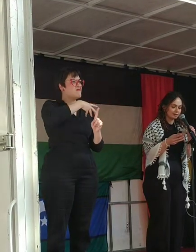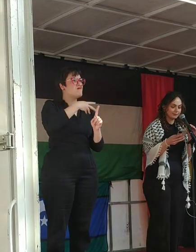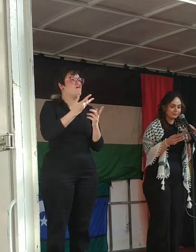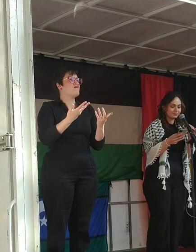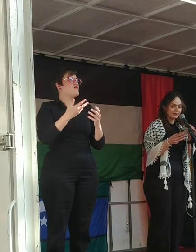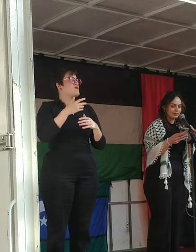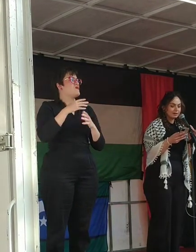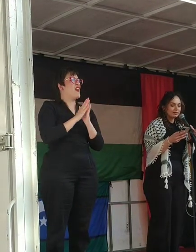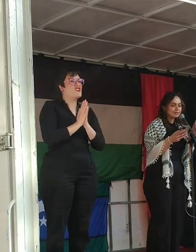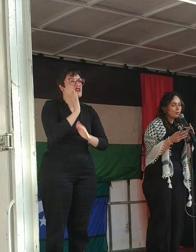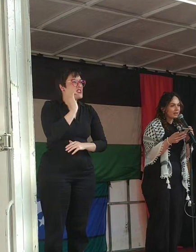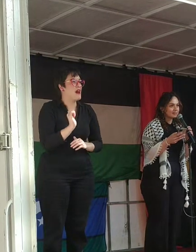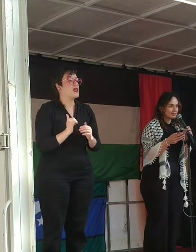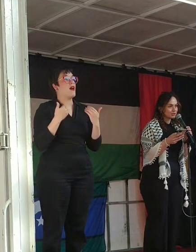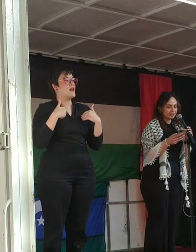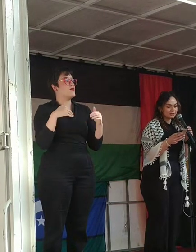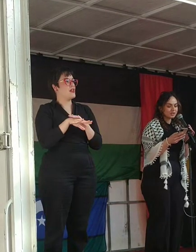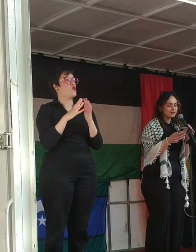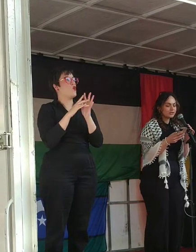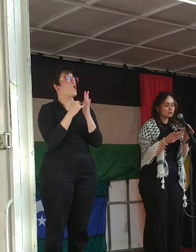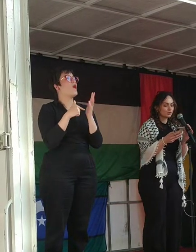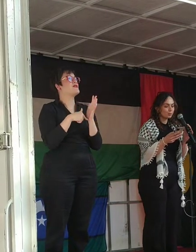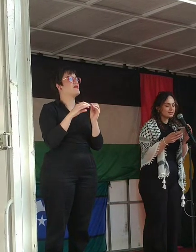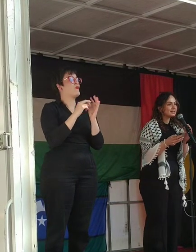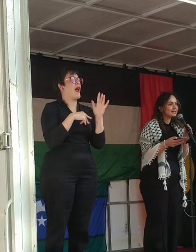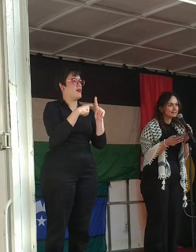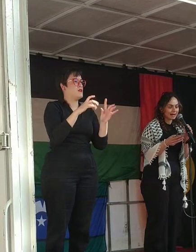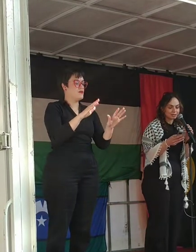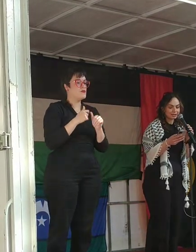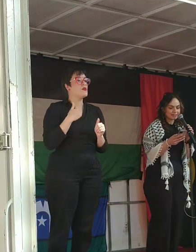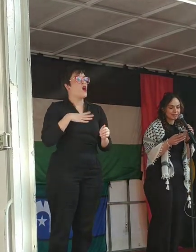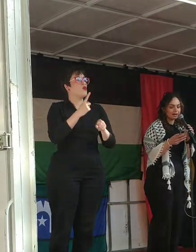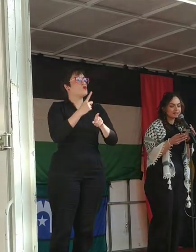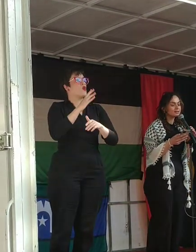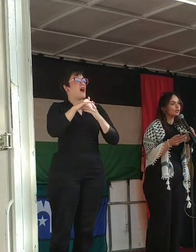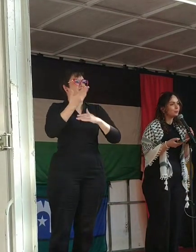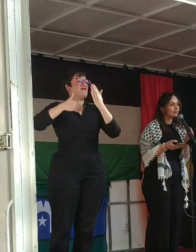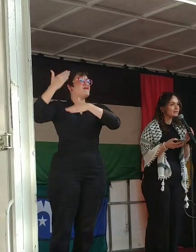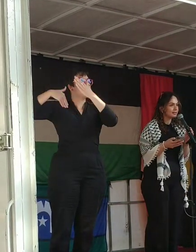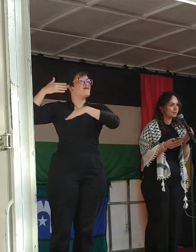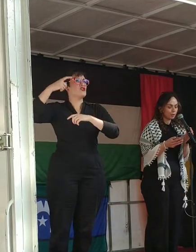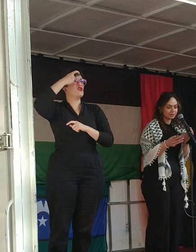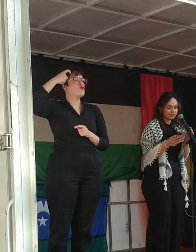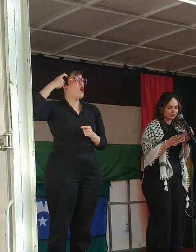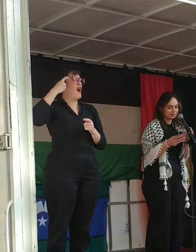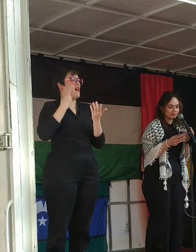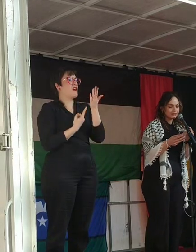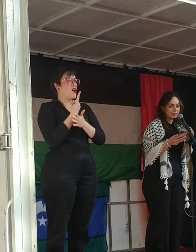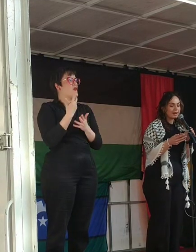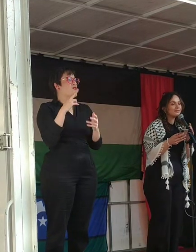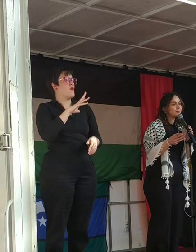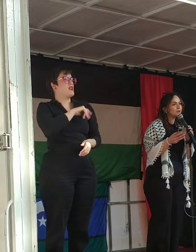Bank. Let's go back to the history, to the generational trauma that today's attacks on Gaza are instilling on the Palestinian